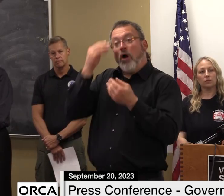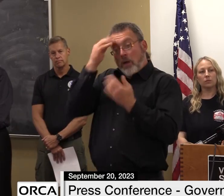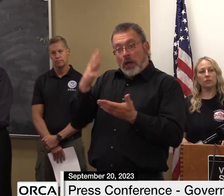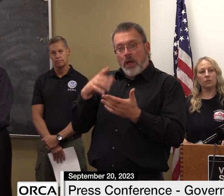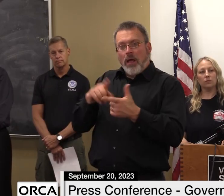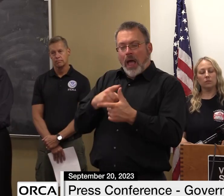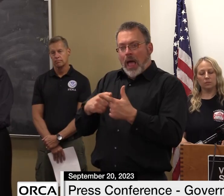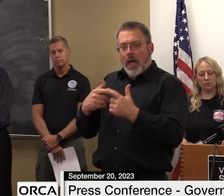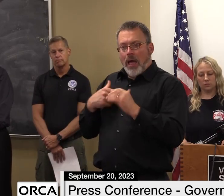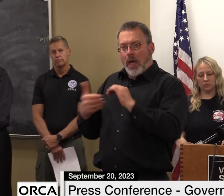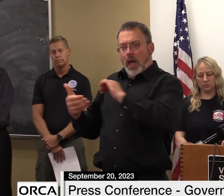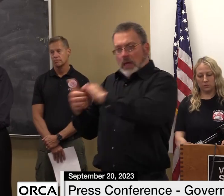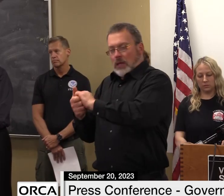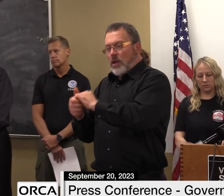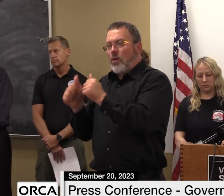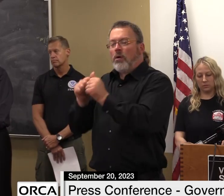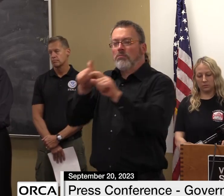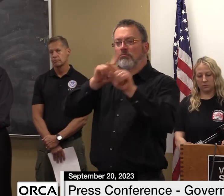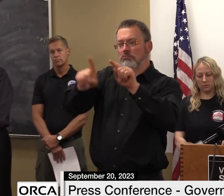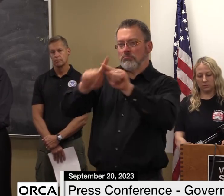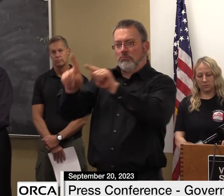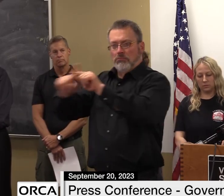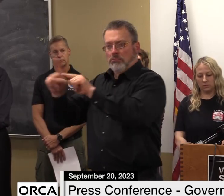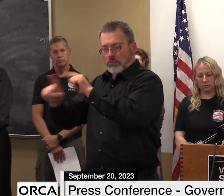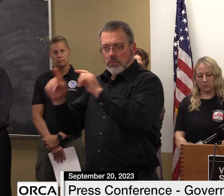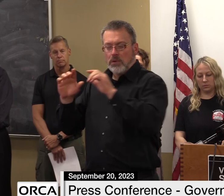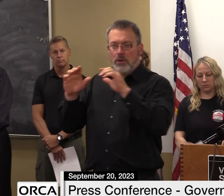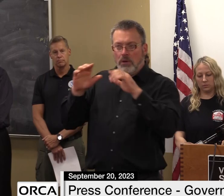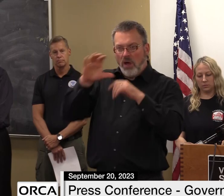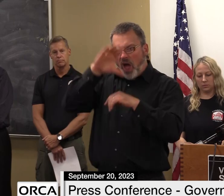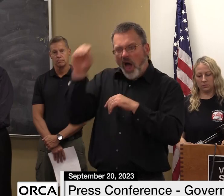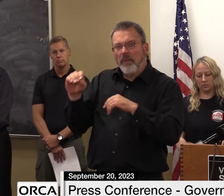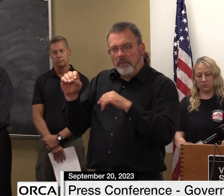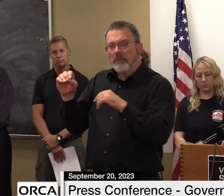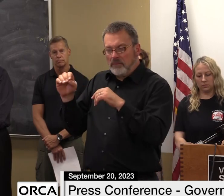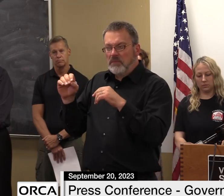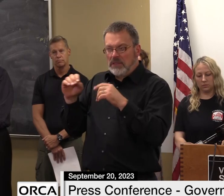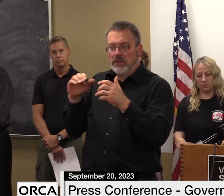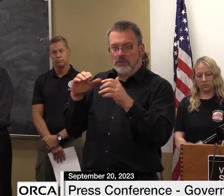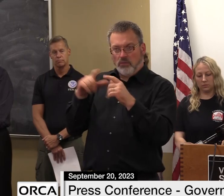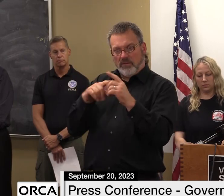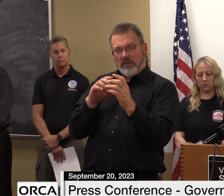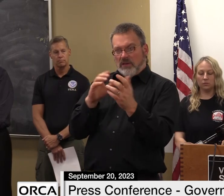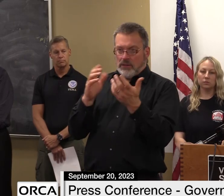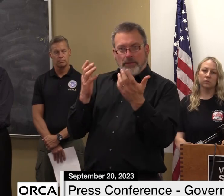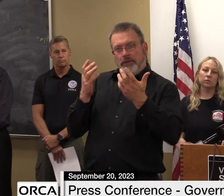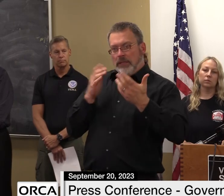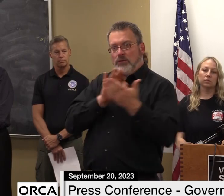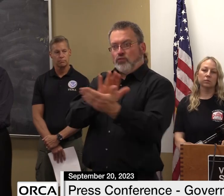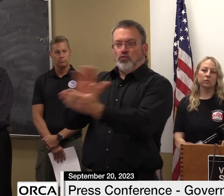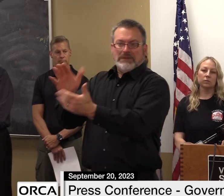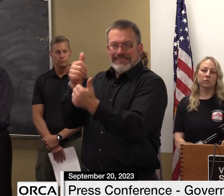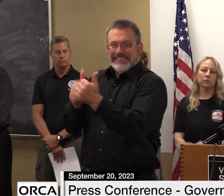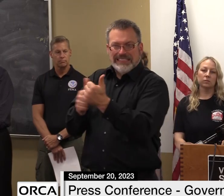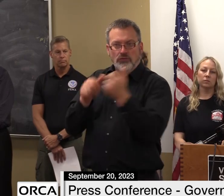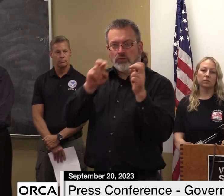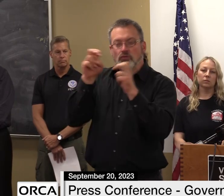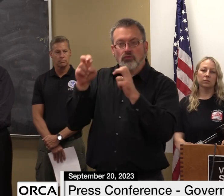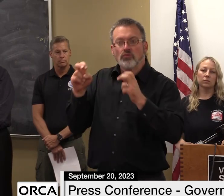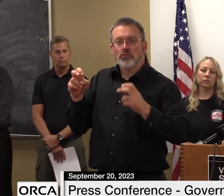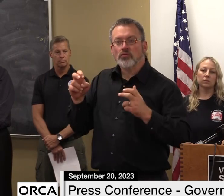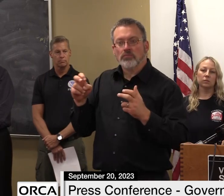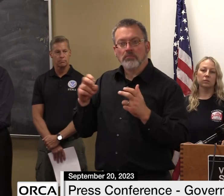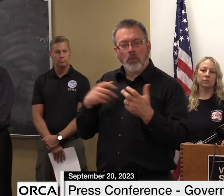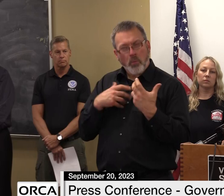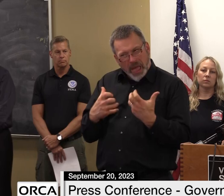the associations, as well as with Efficiency Vermont, to be sure that we're we're getting all the information